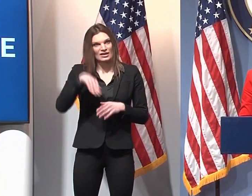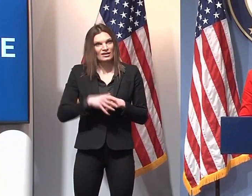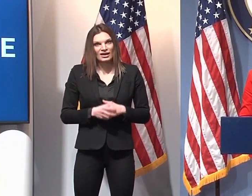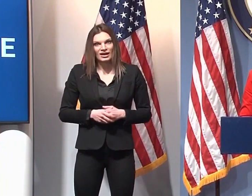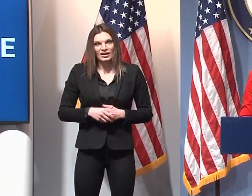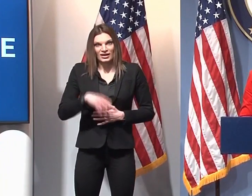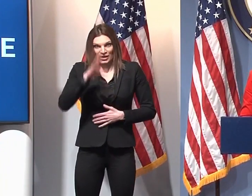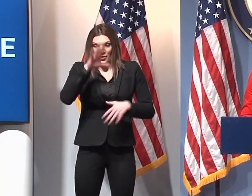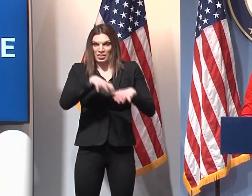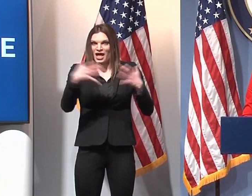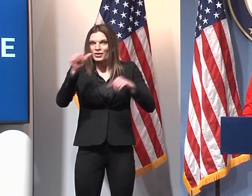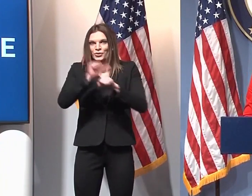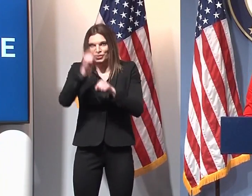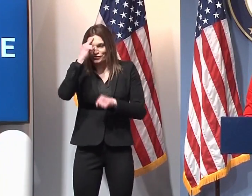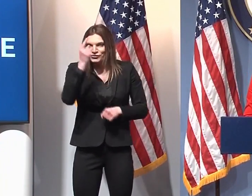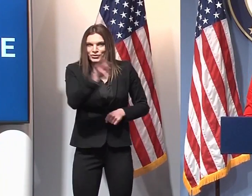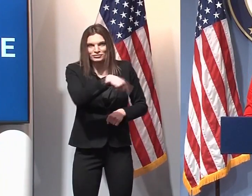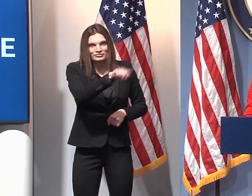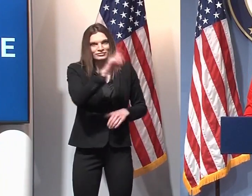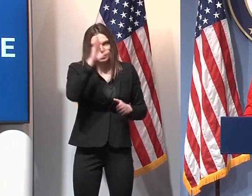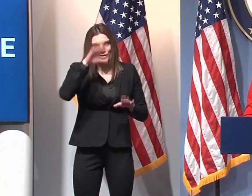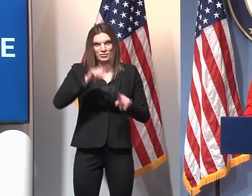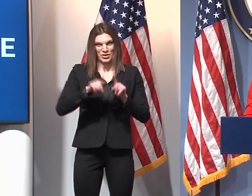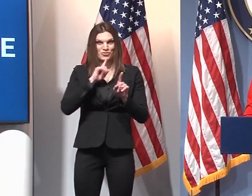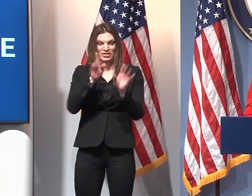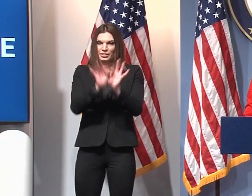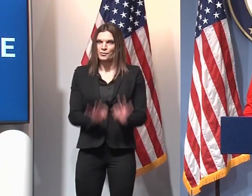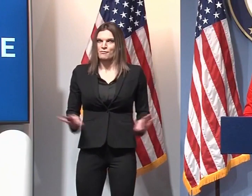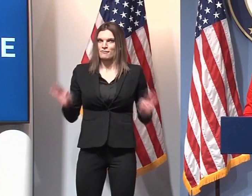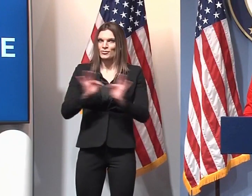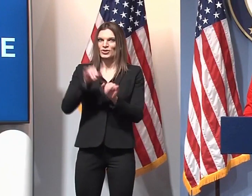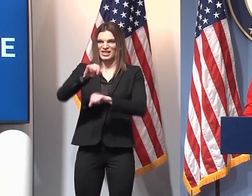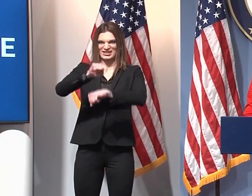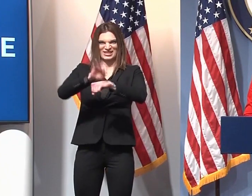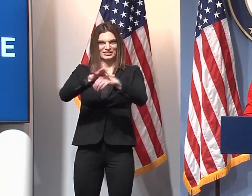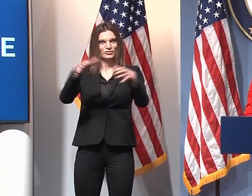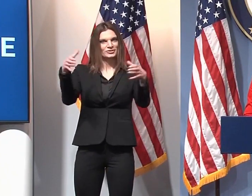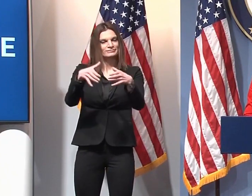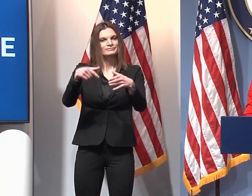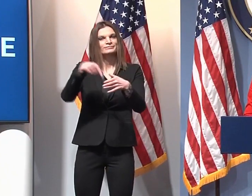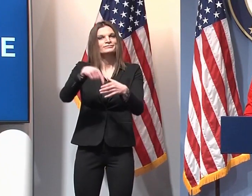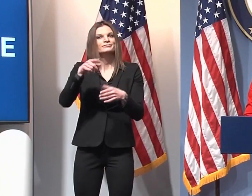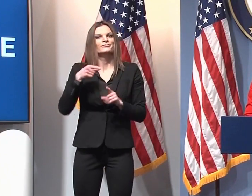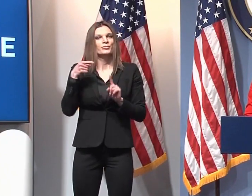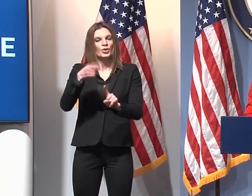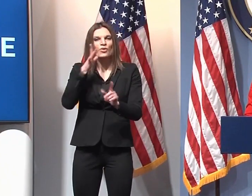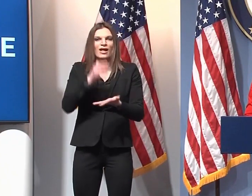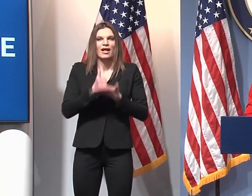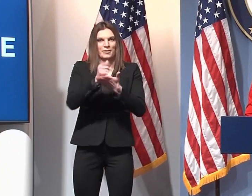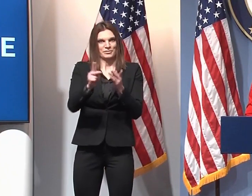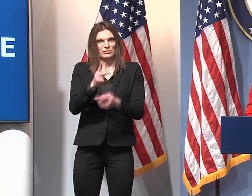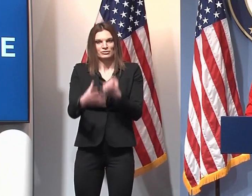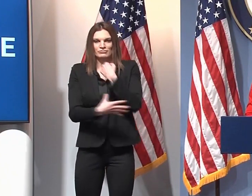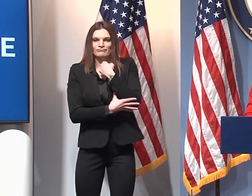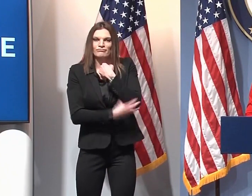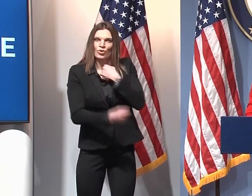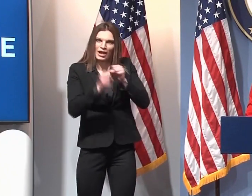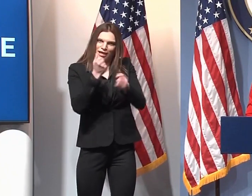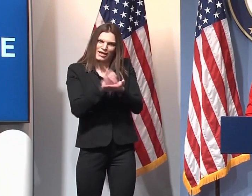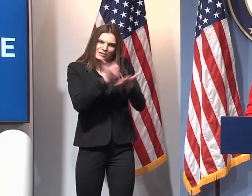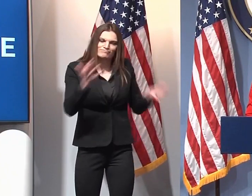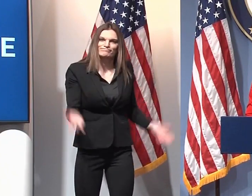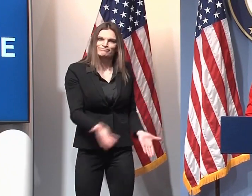big undertaking, but so important to our ability to set an agenda that helps lift people out of poverty. So